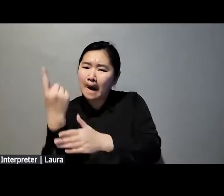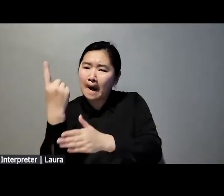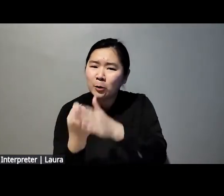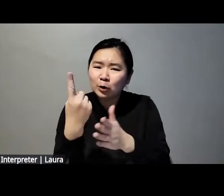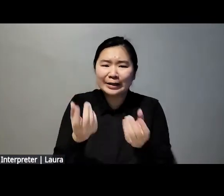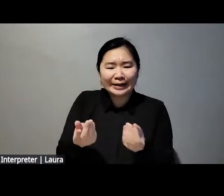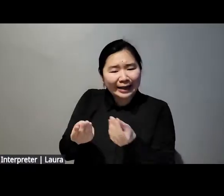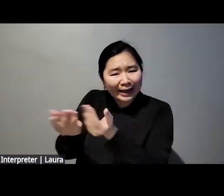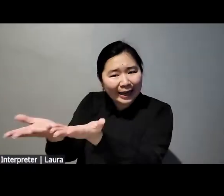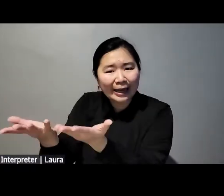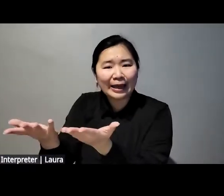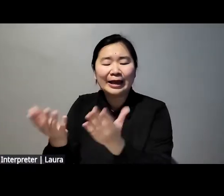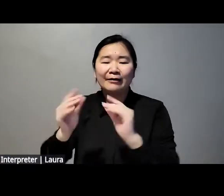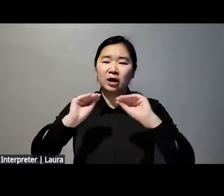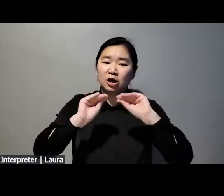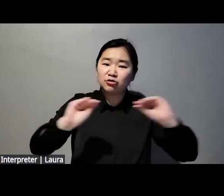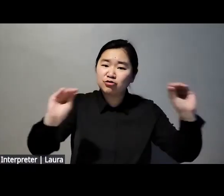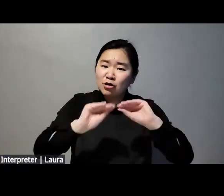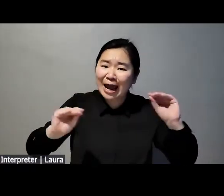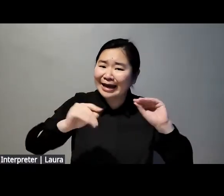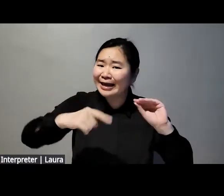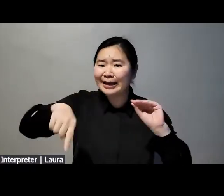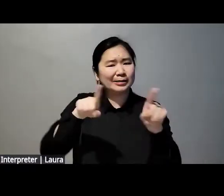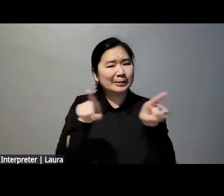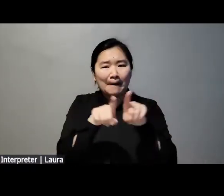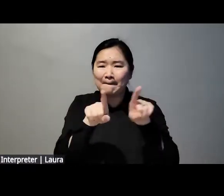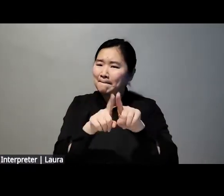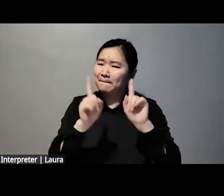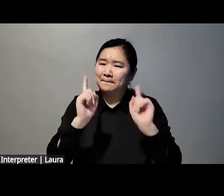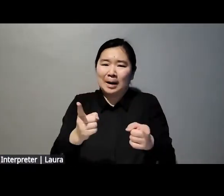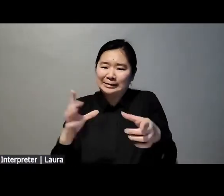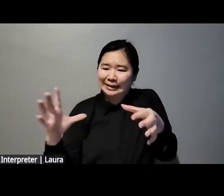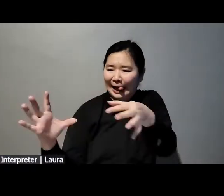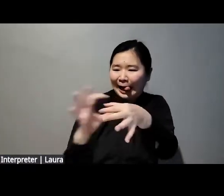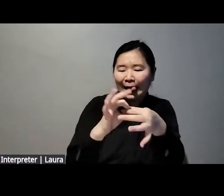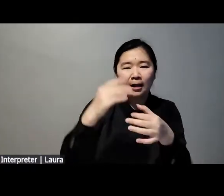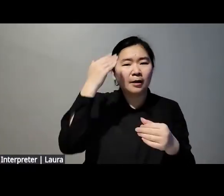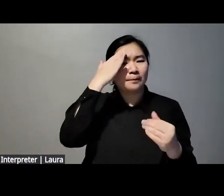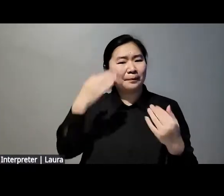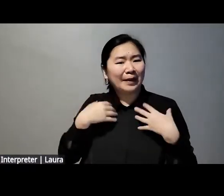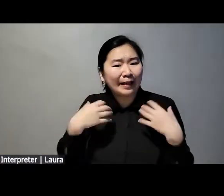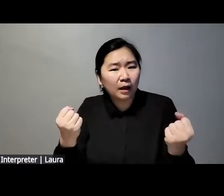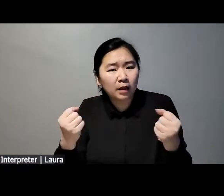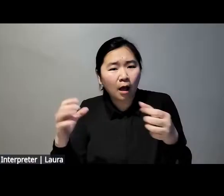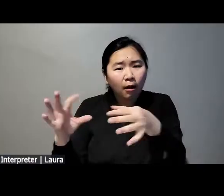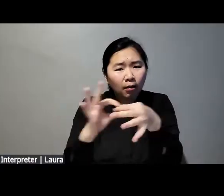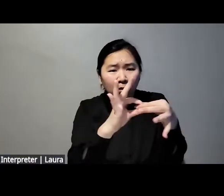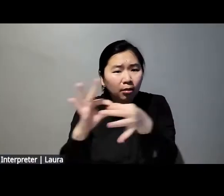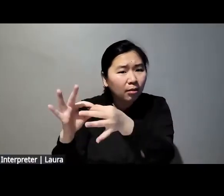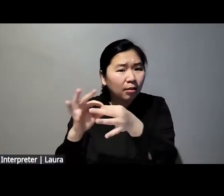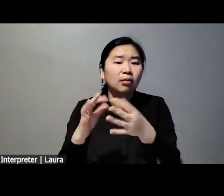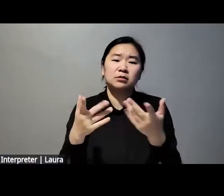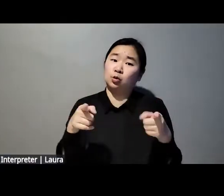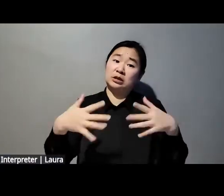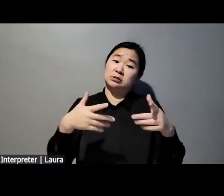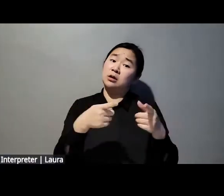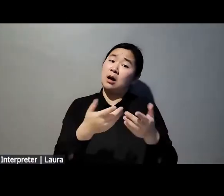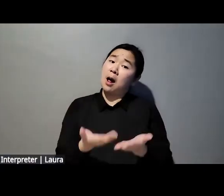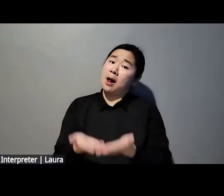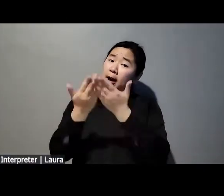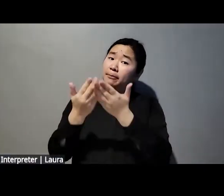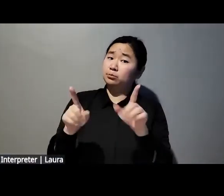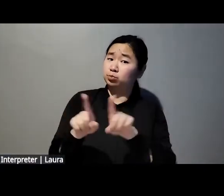without disability. This may be through education sector,